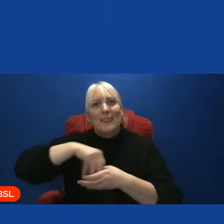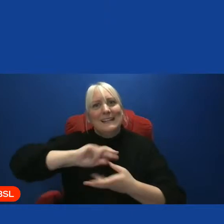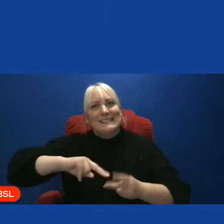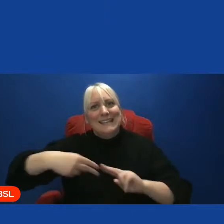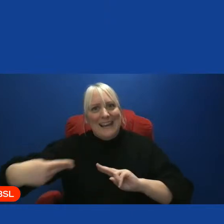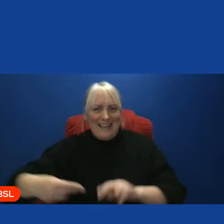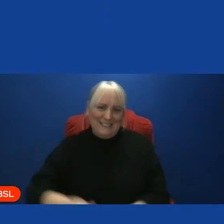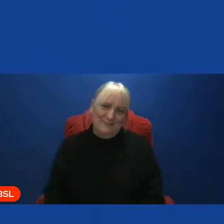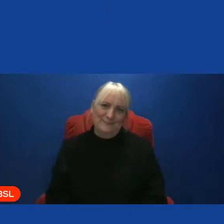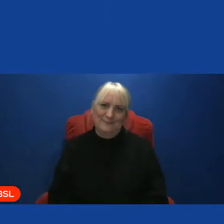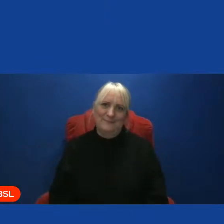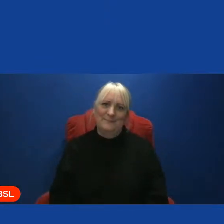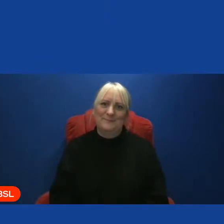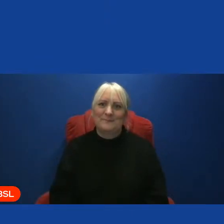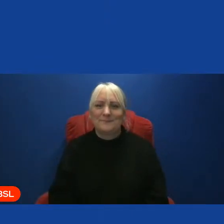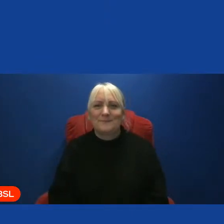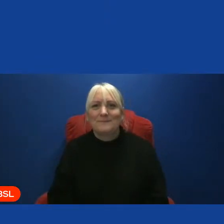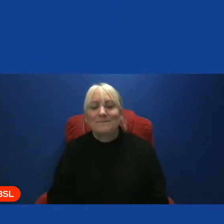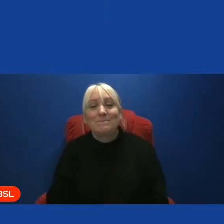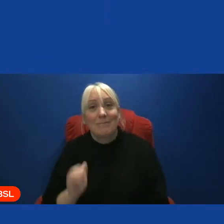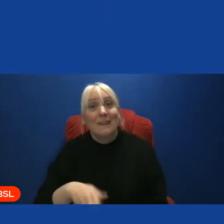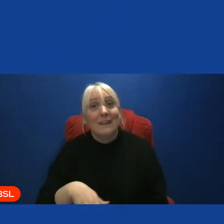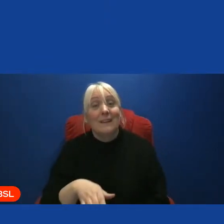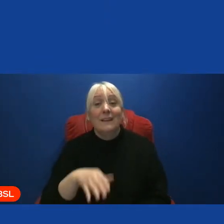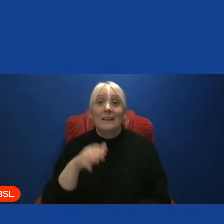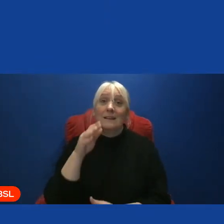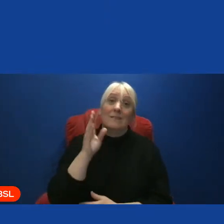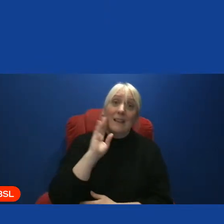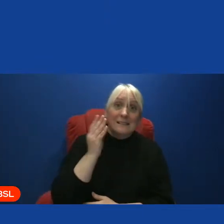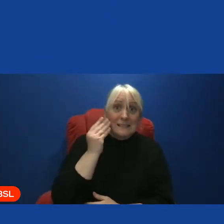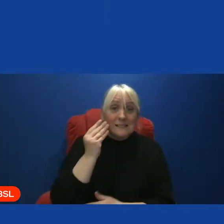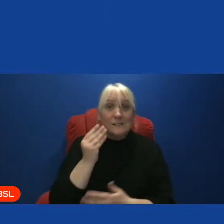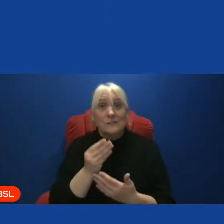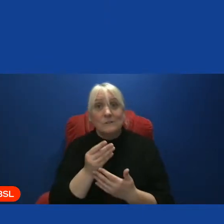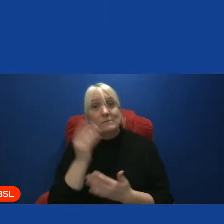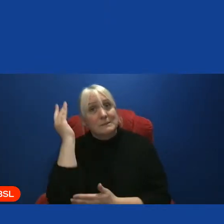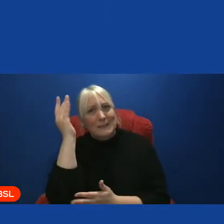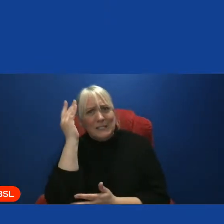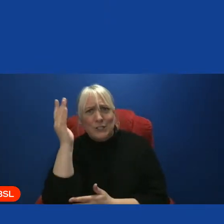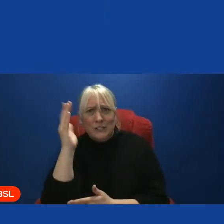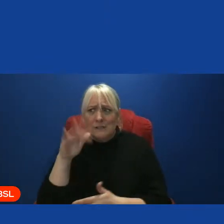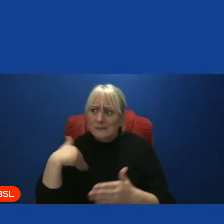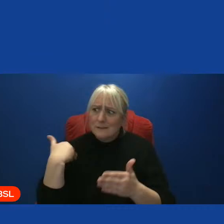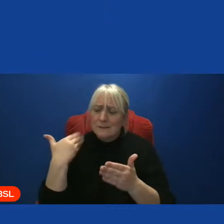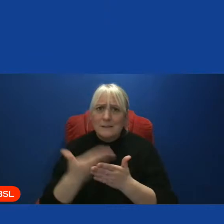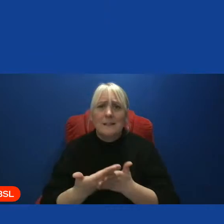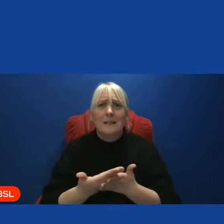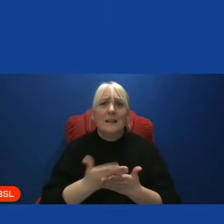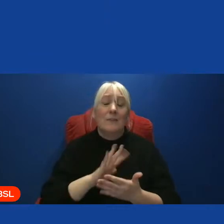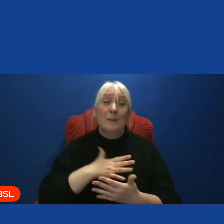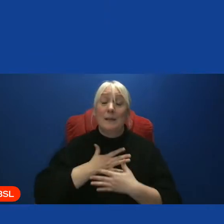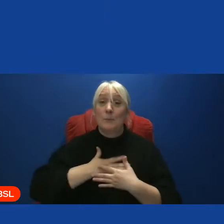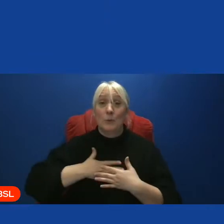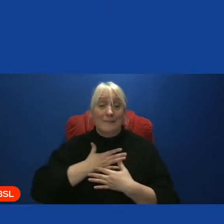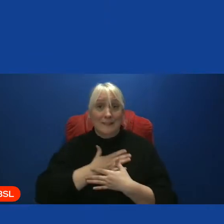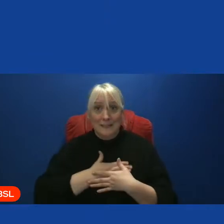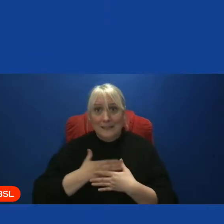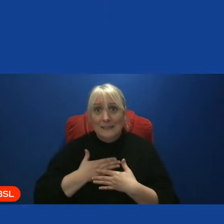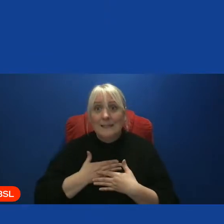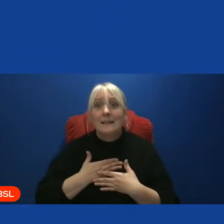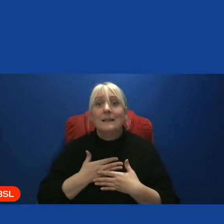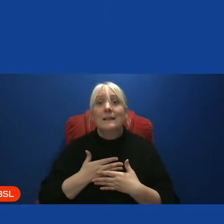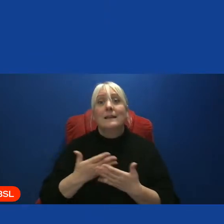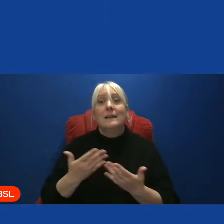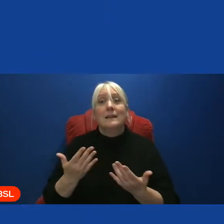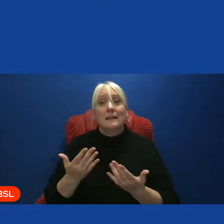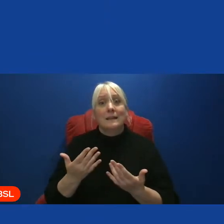Martin. It certainly is. I've listened to all the speeches, and it's been really moving. I don't want to cover all the